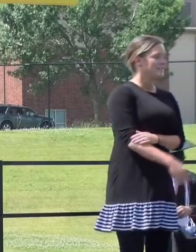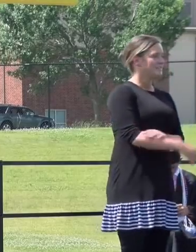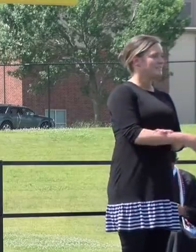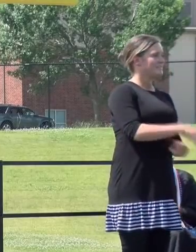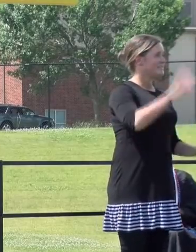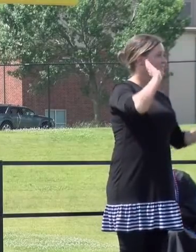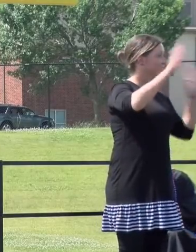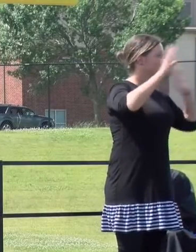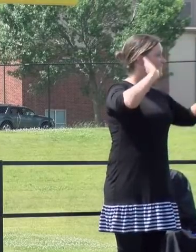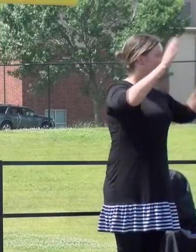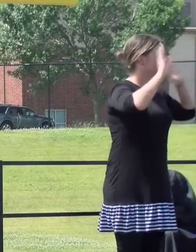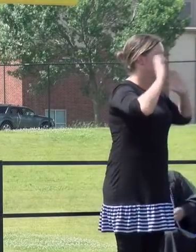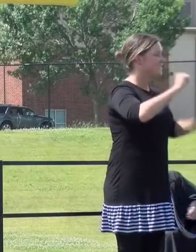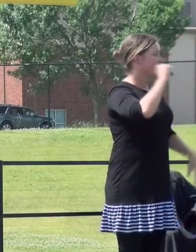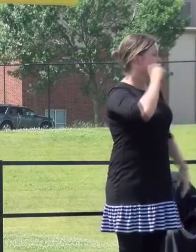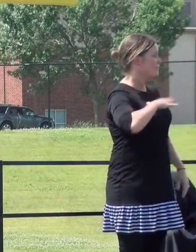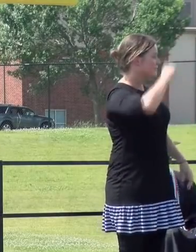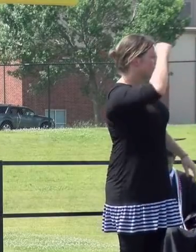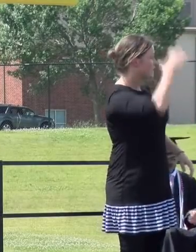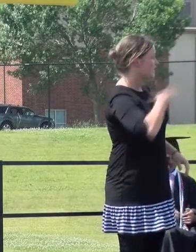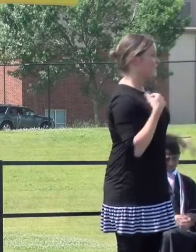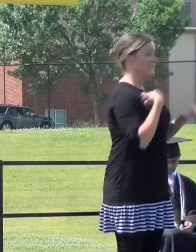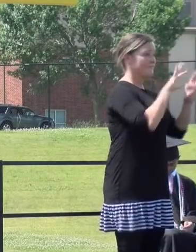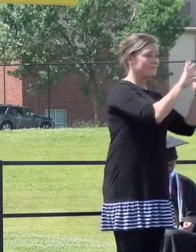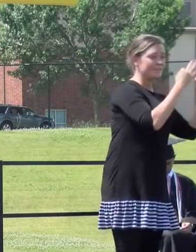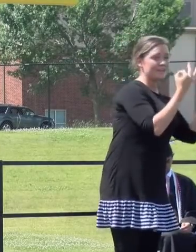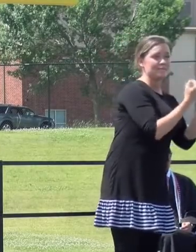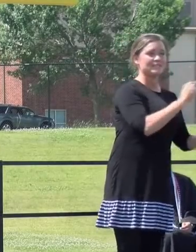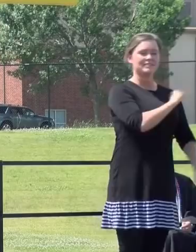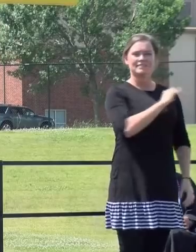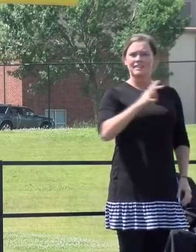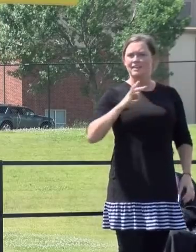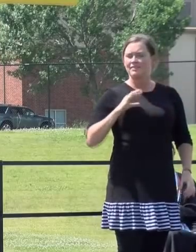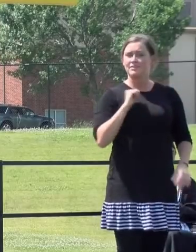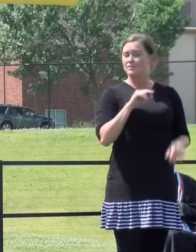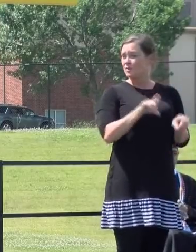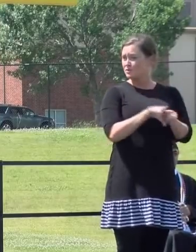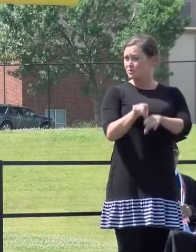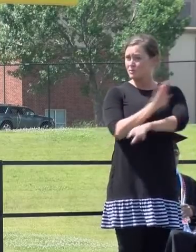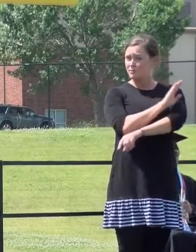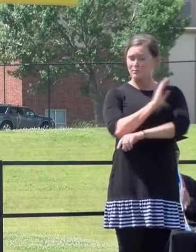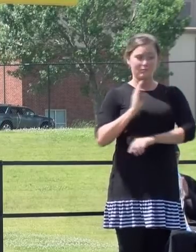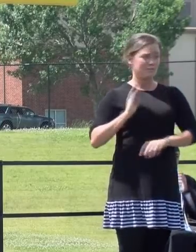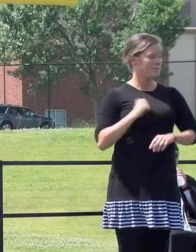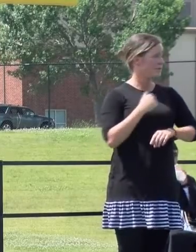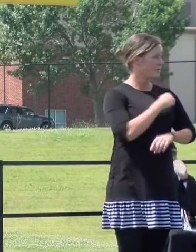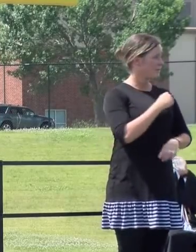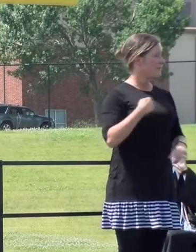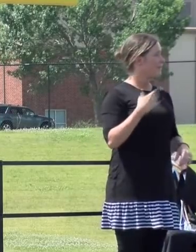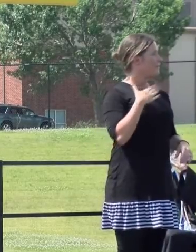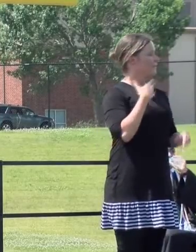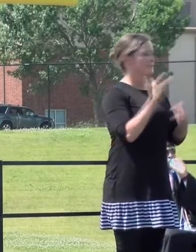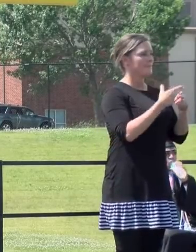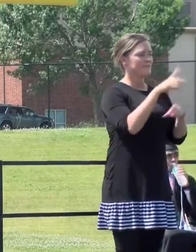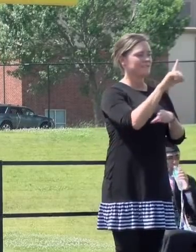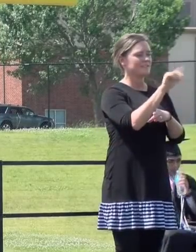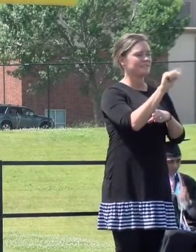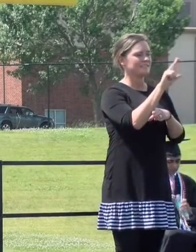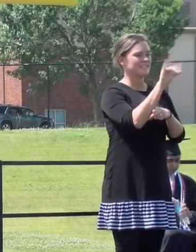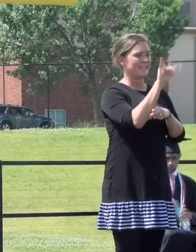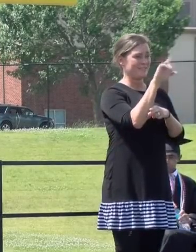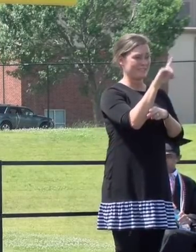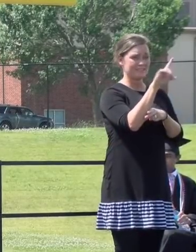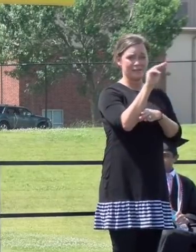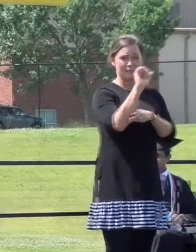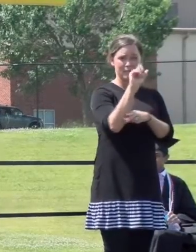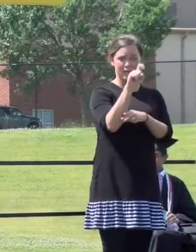Greetings, ladies and gentlemen, parents, guests, staff, board members, and students. My name is David Maxwell, and I